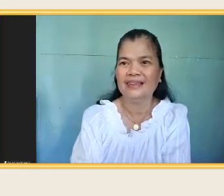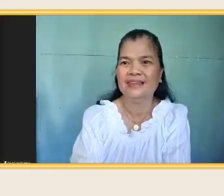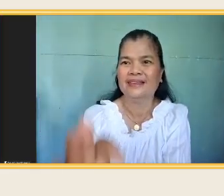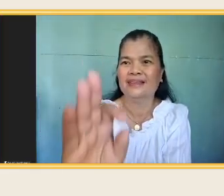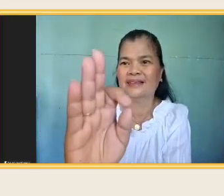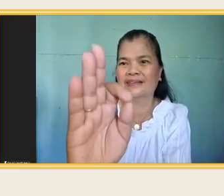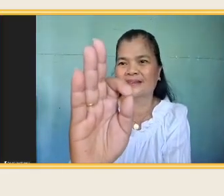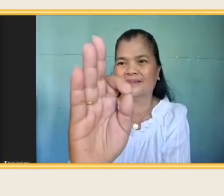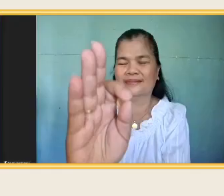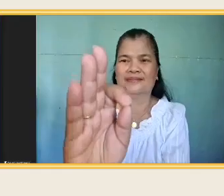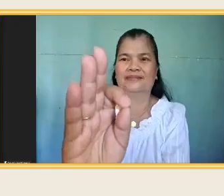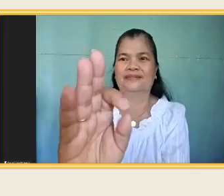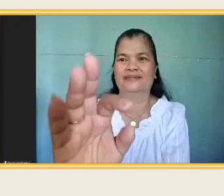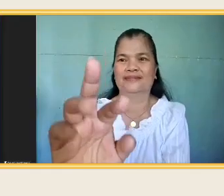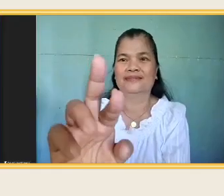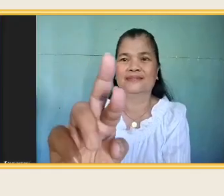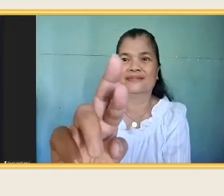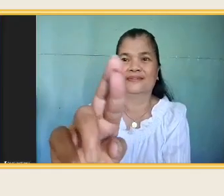Again.